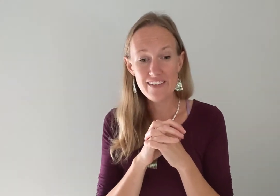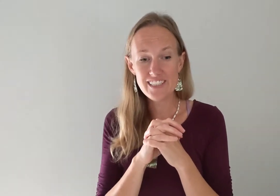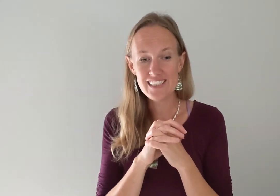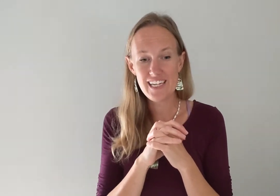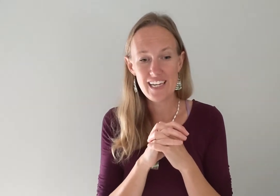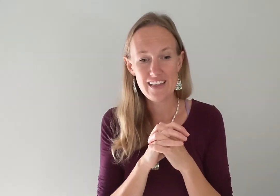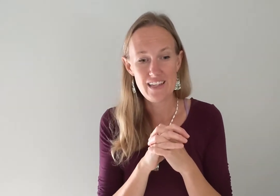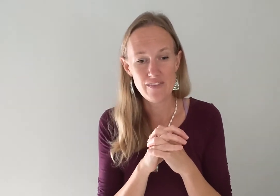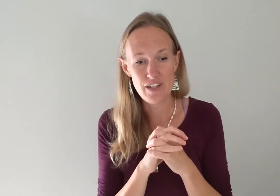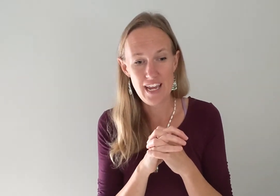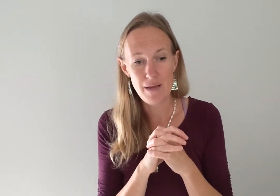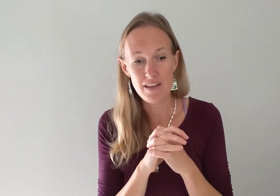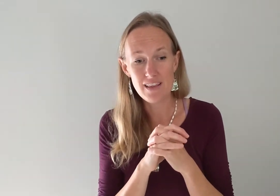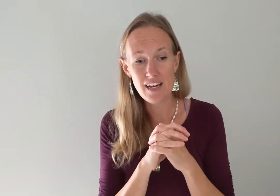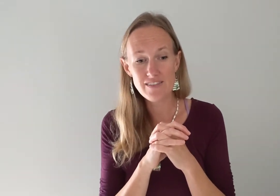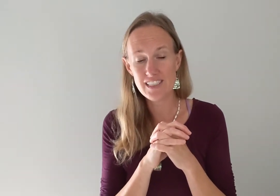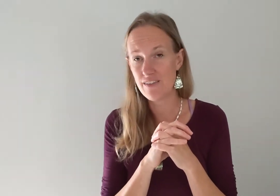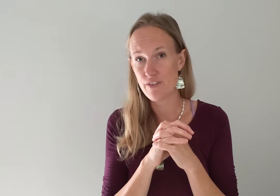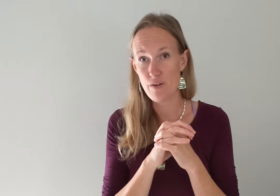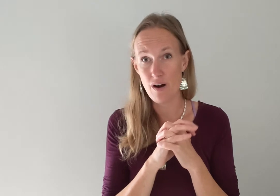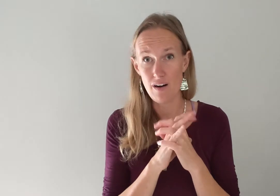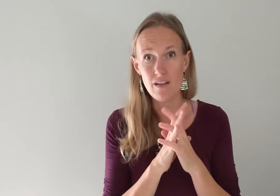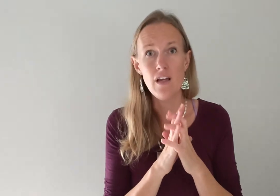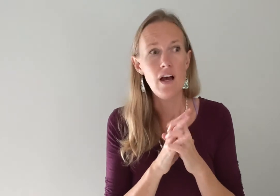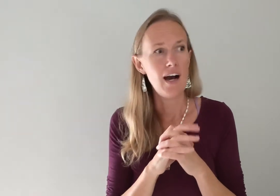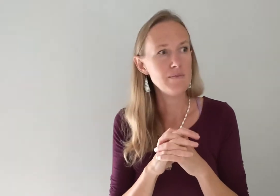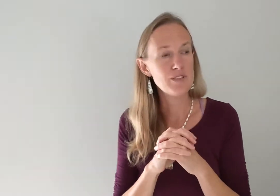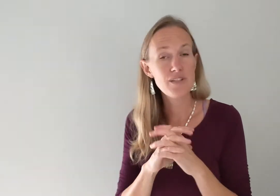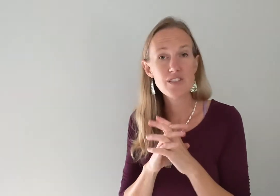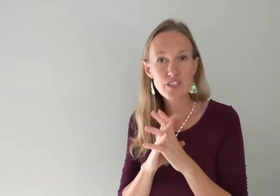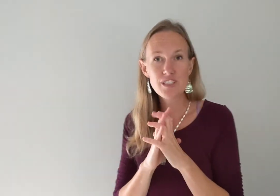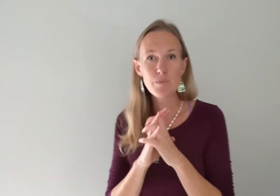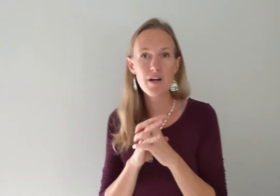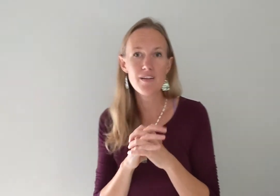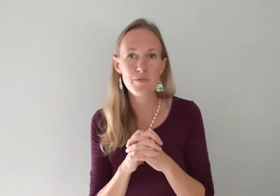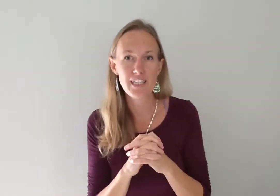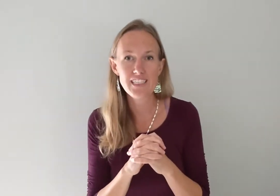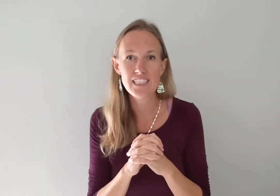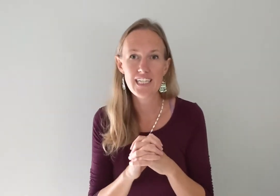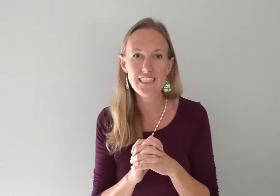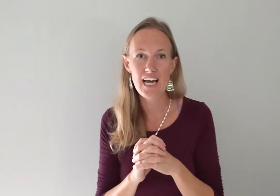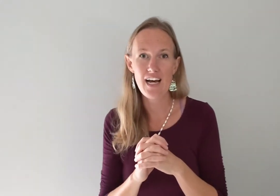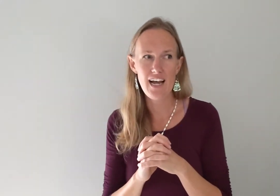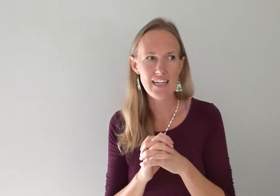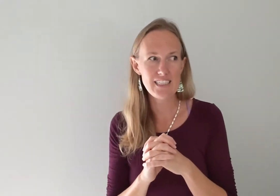to sing of your name, love to sing for you all. So this first little part of the bridge, it's actually